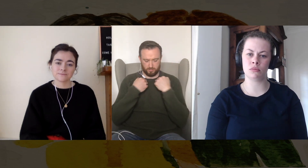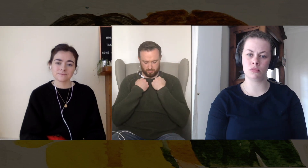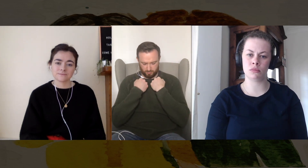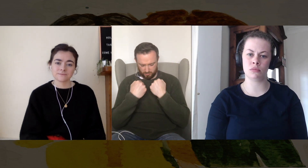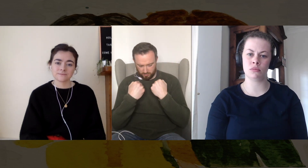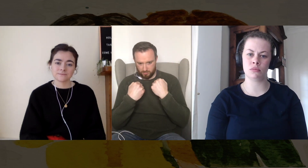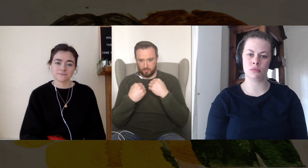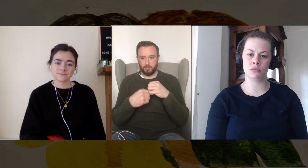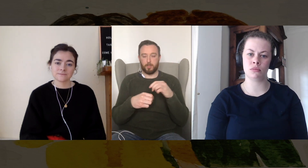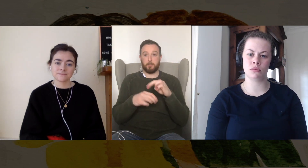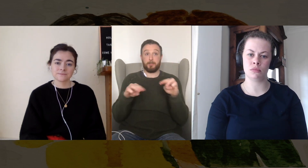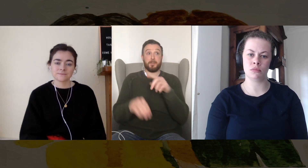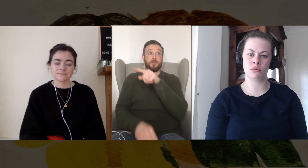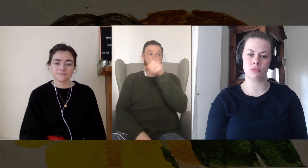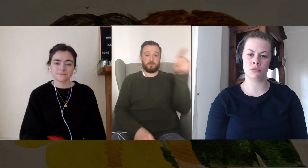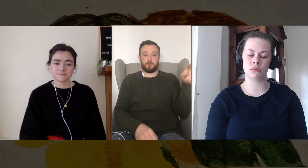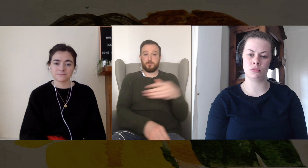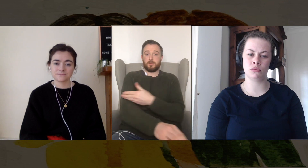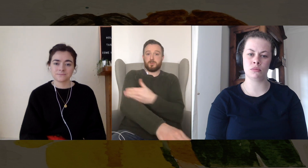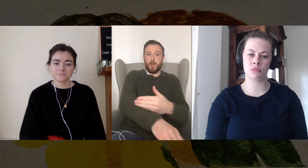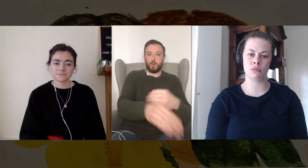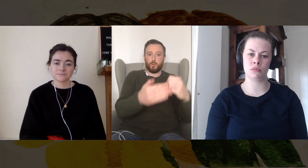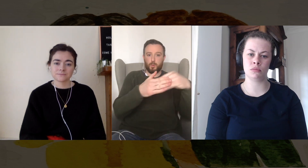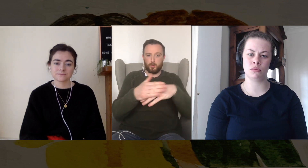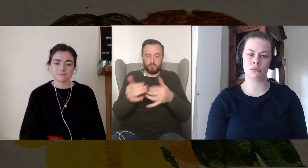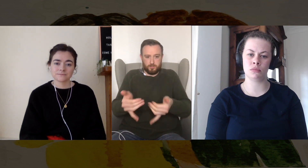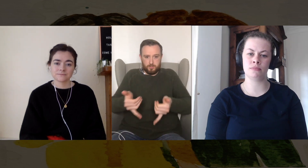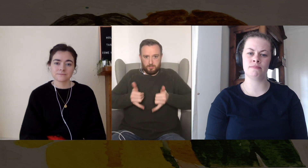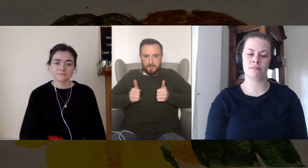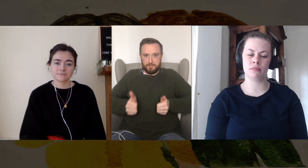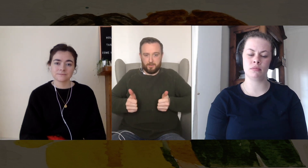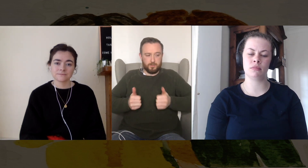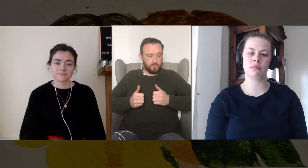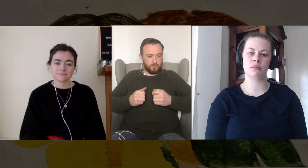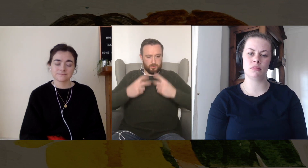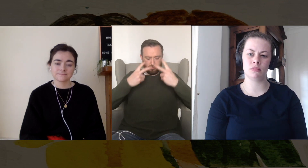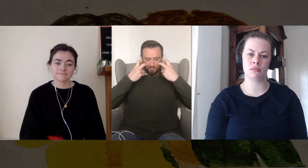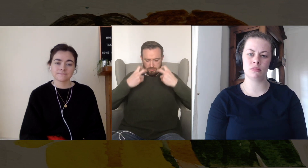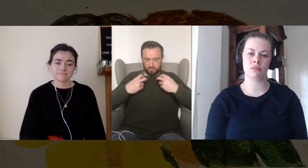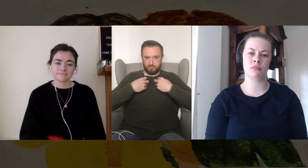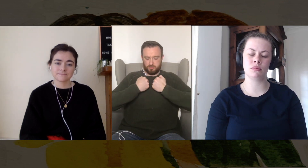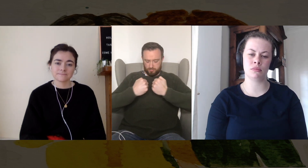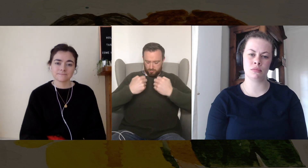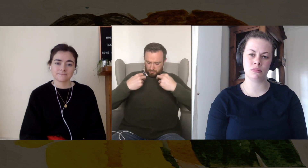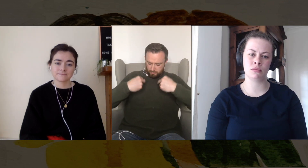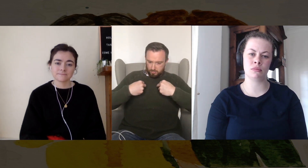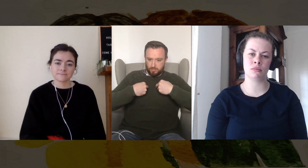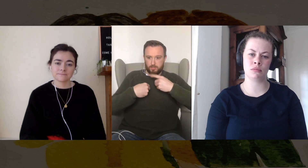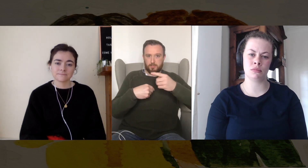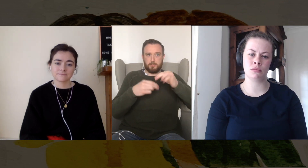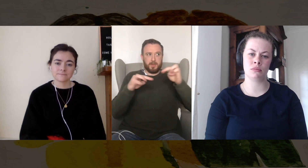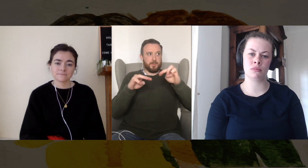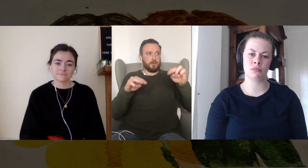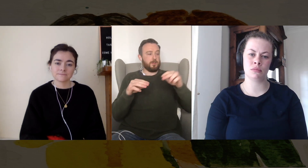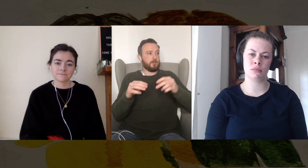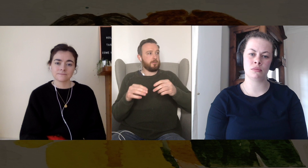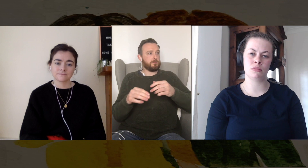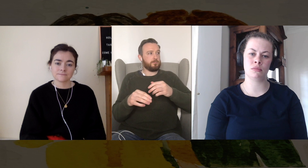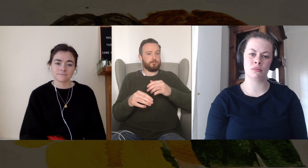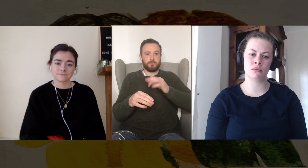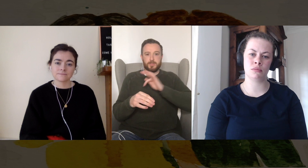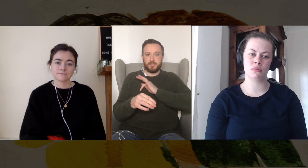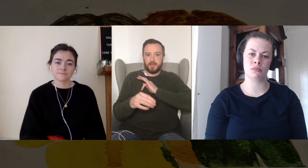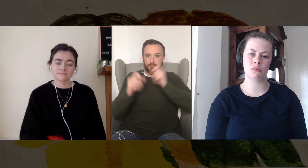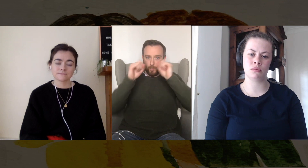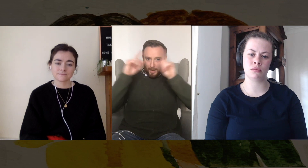being digested, it's all happening under the radar, and we're not aware of it, but we have the ability to tap into it and to start to